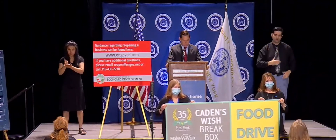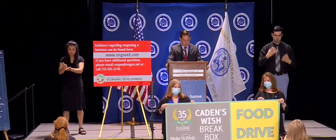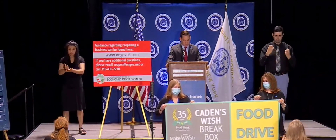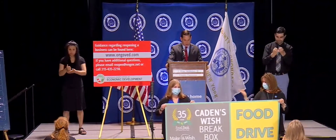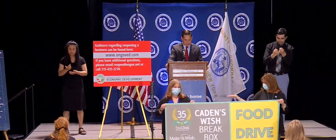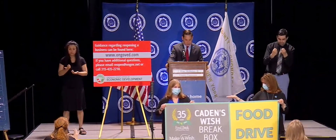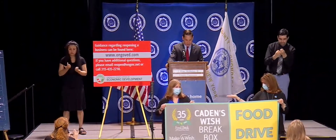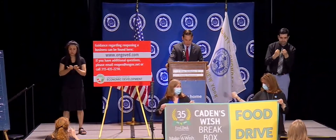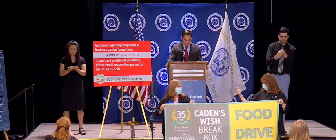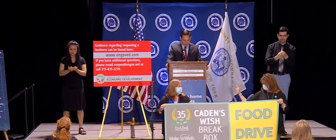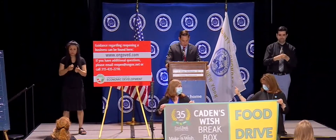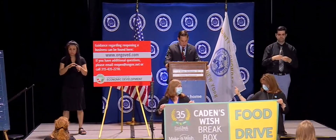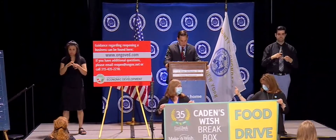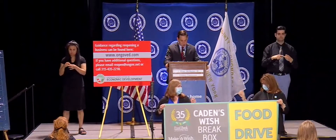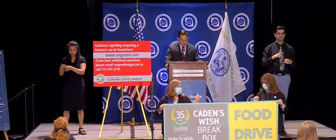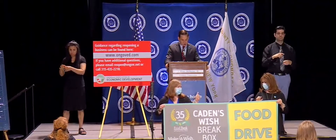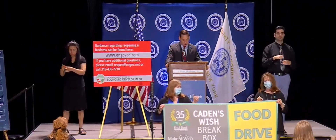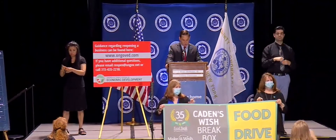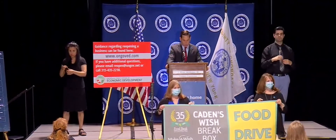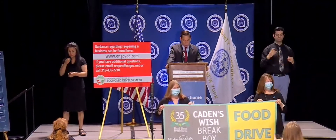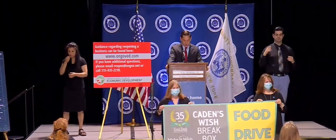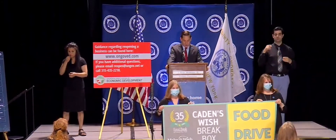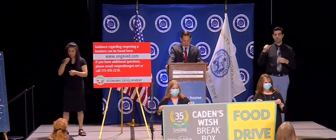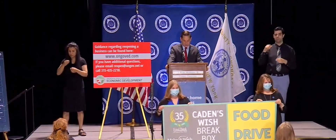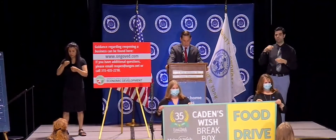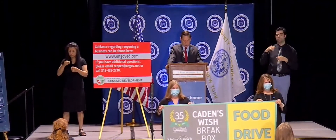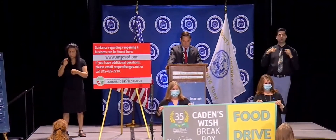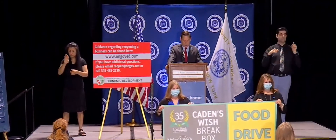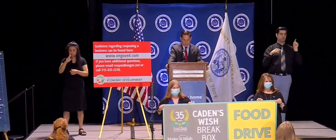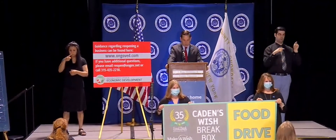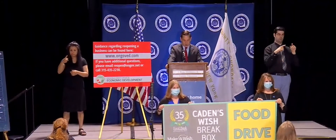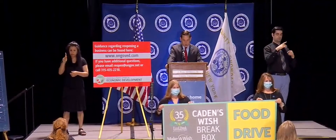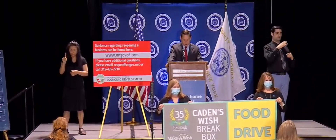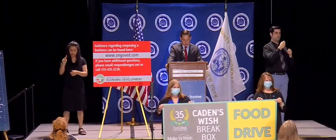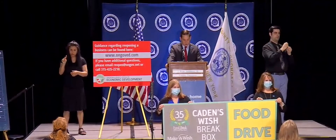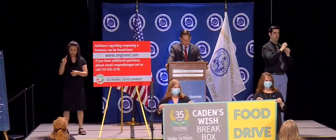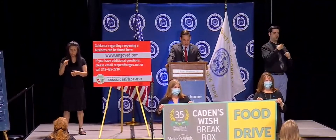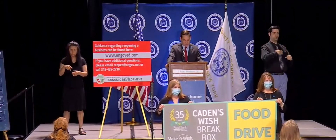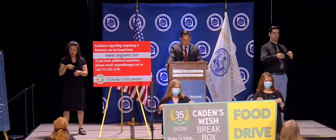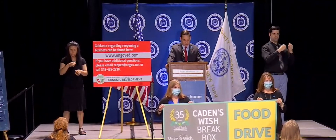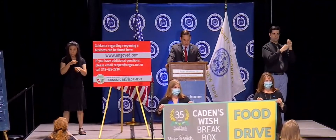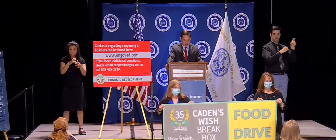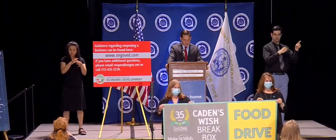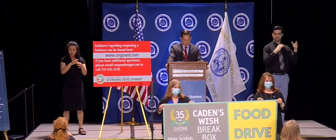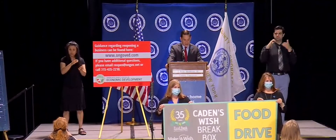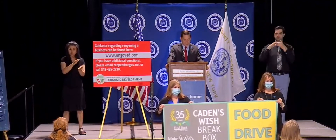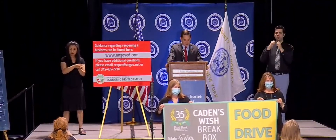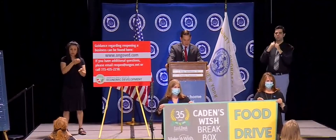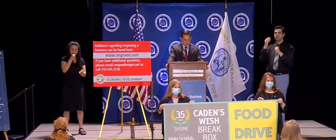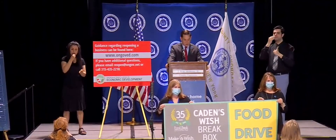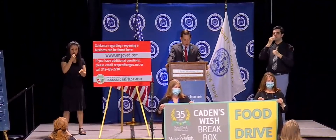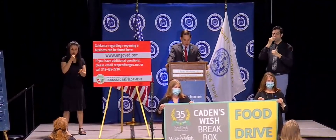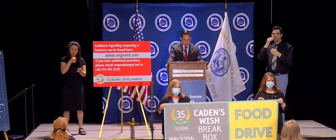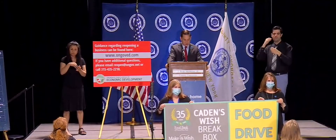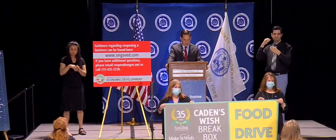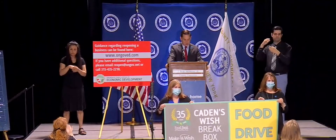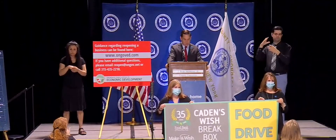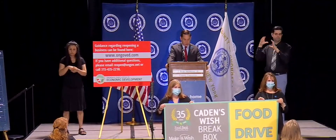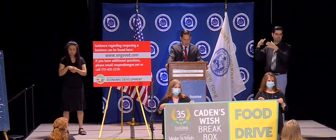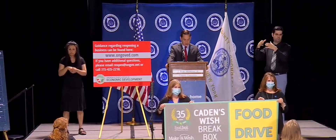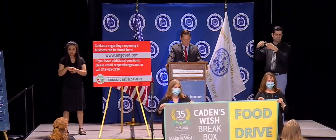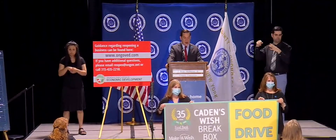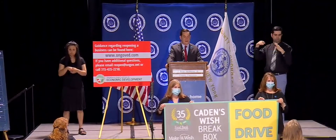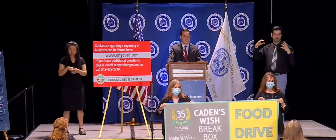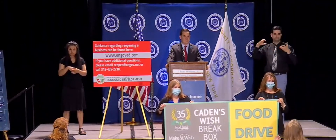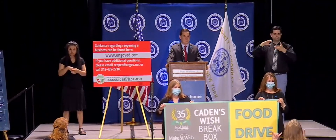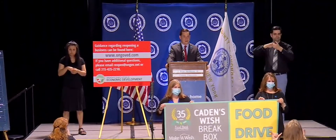Central New York Food Bank to enhance their school break box program, which will now be renamed Caden's Wish